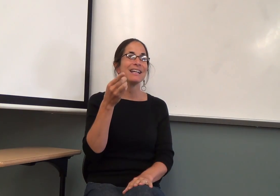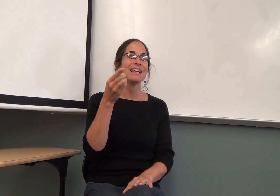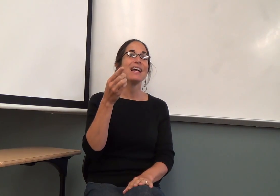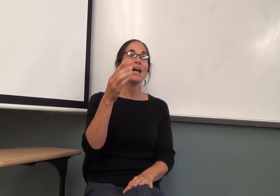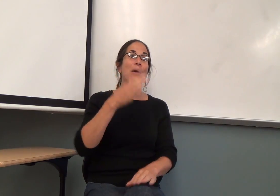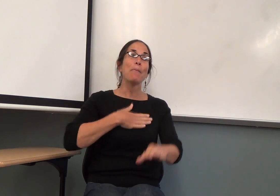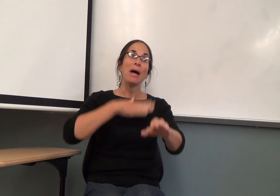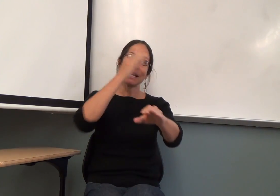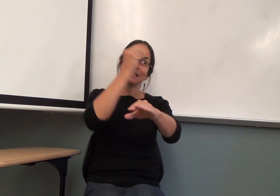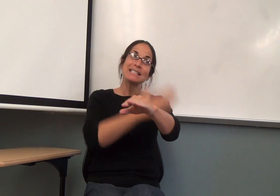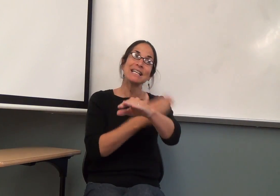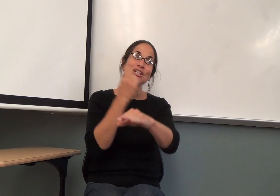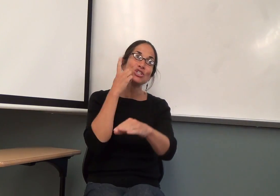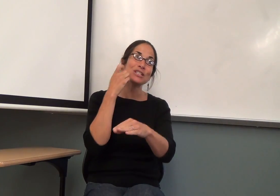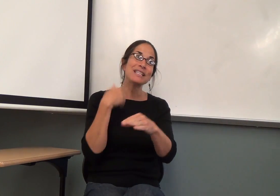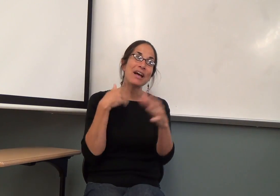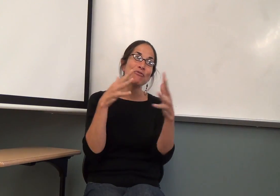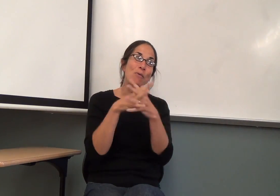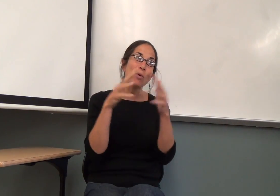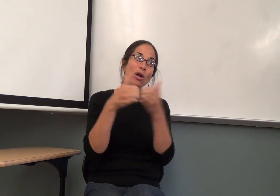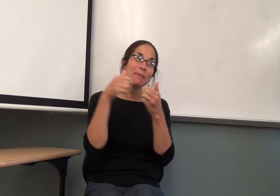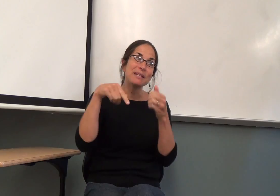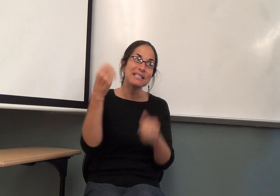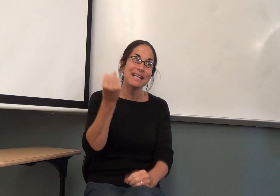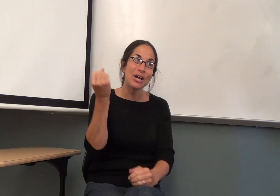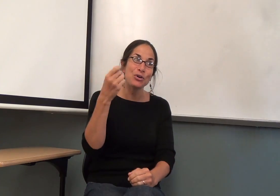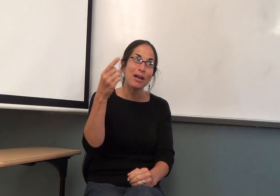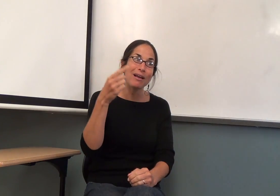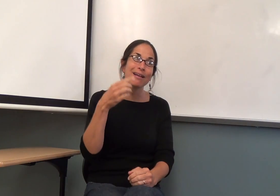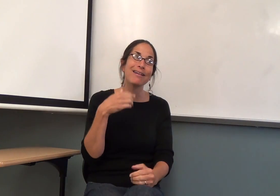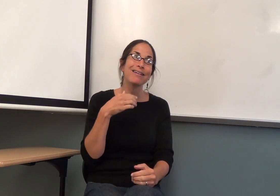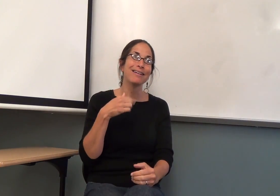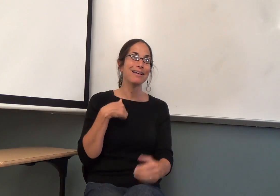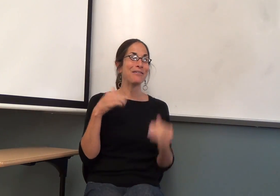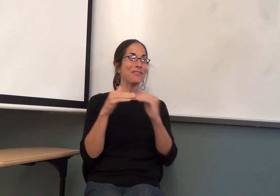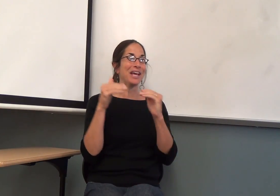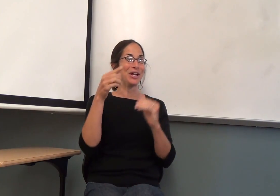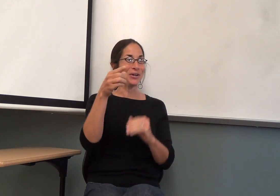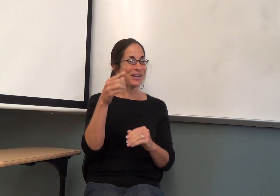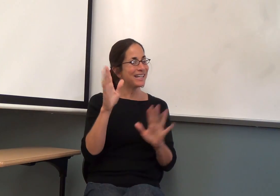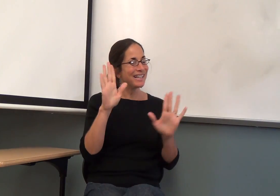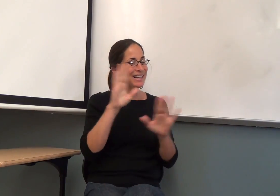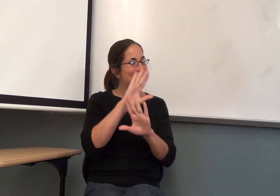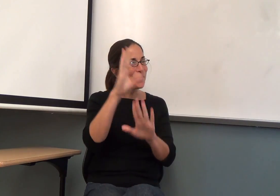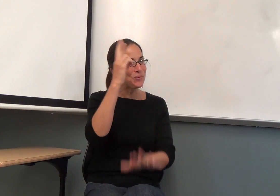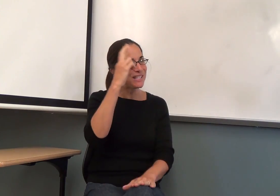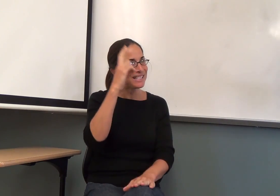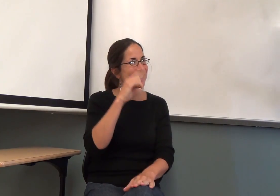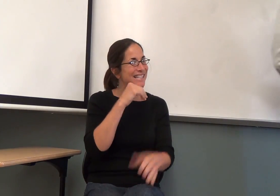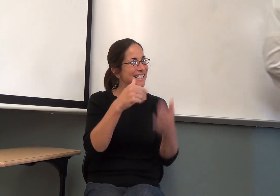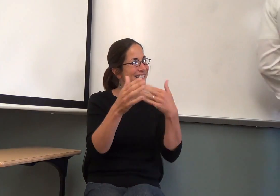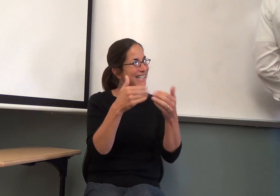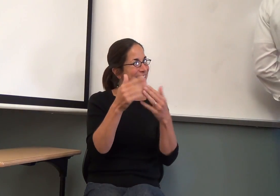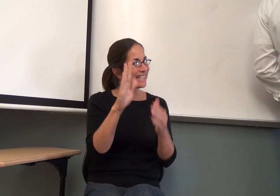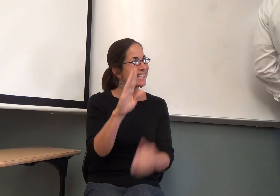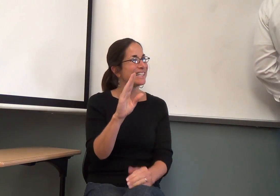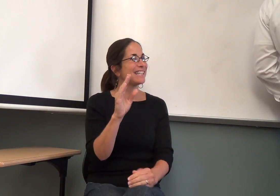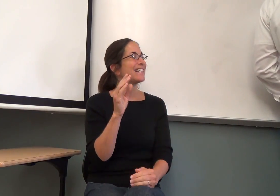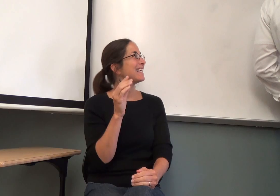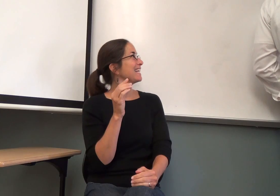did have a football game this Saturday. Okay. No, you don't need to. No, there doesn't need to be a reason. It's Out of okay. fairness, No